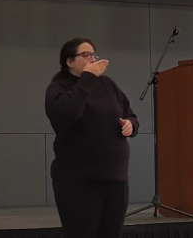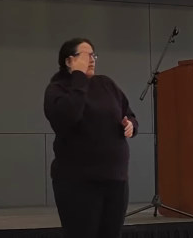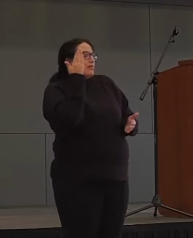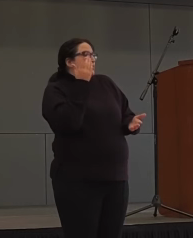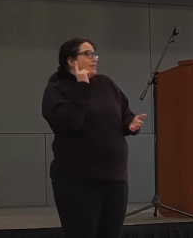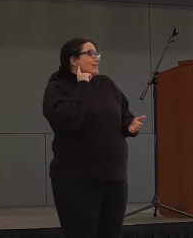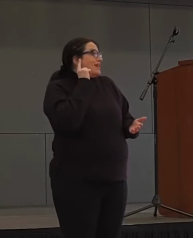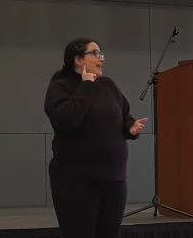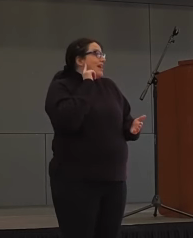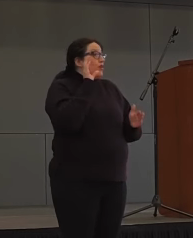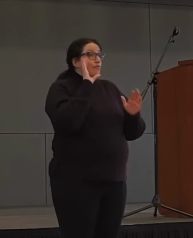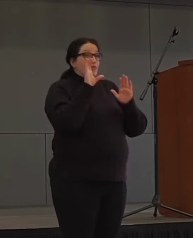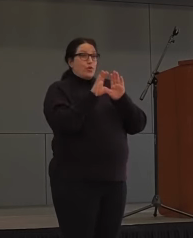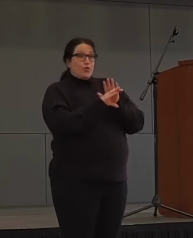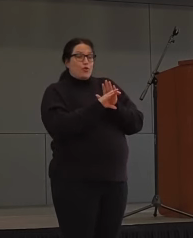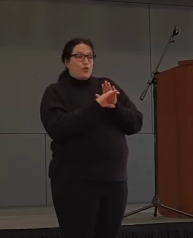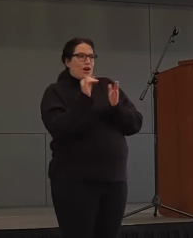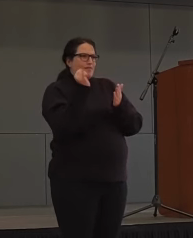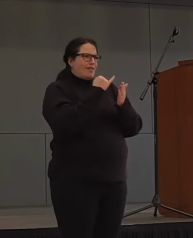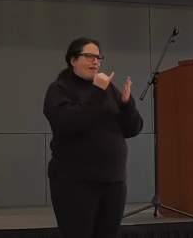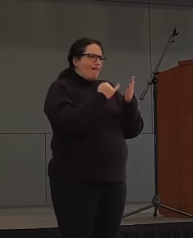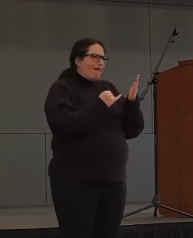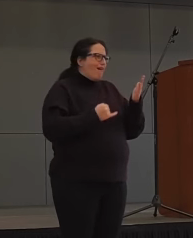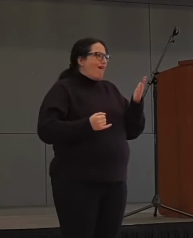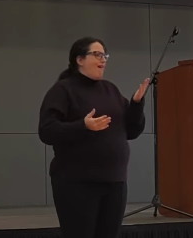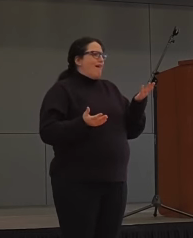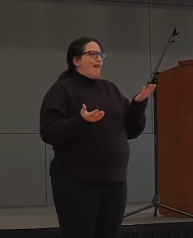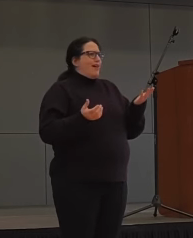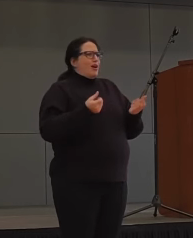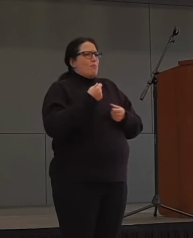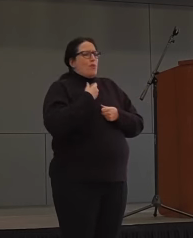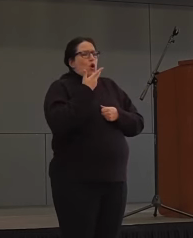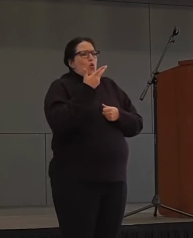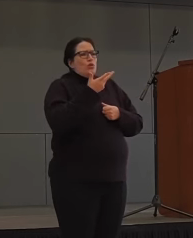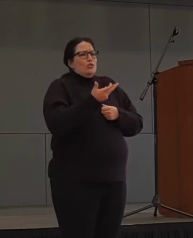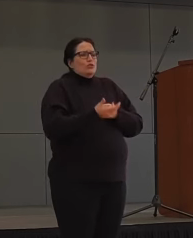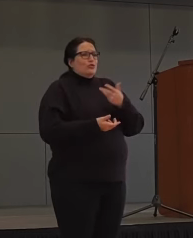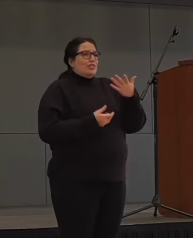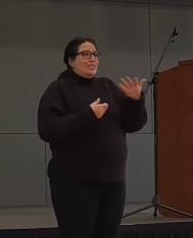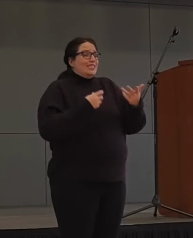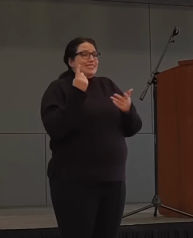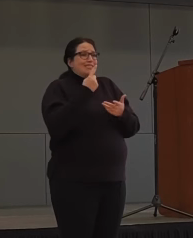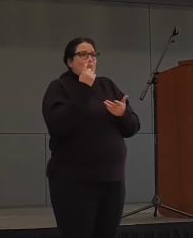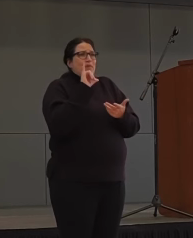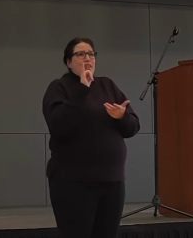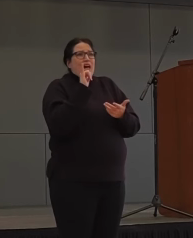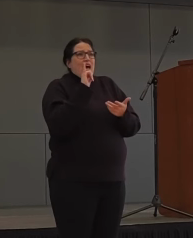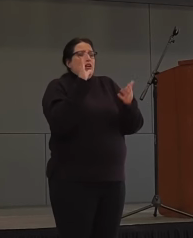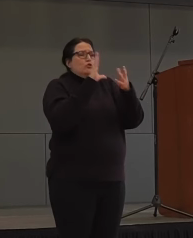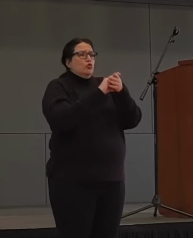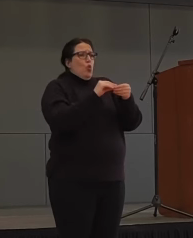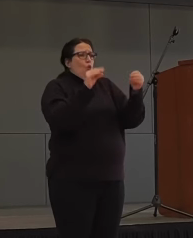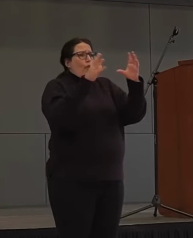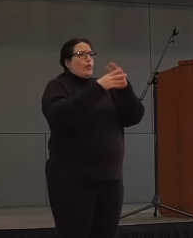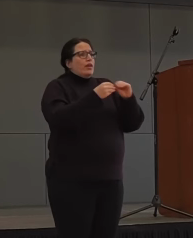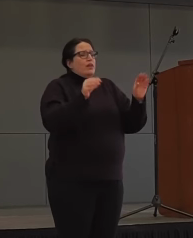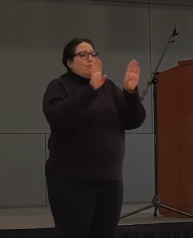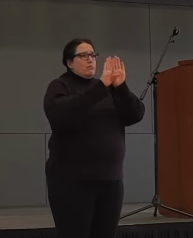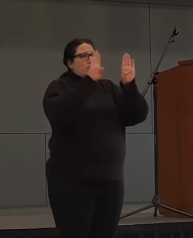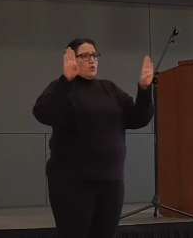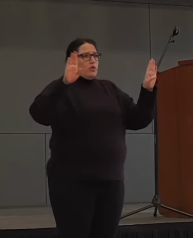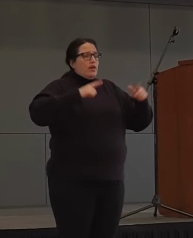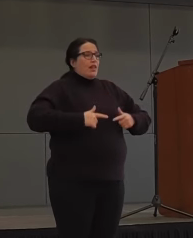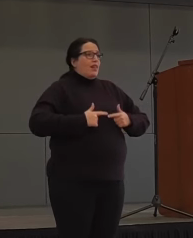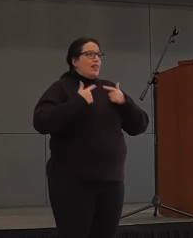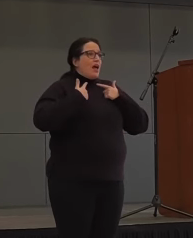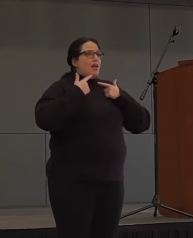art, poetry, something called a storyboard or a life collage, a memory box. So